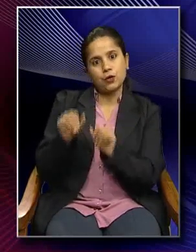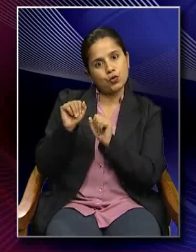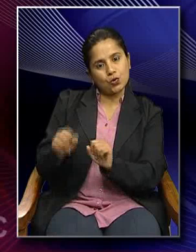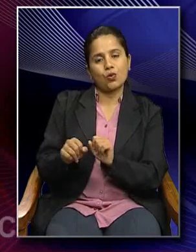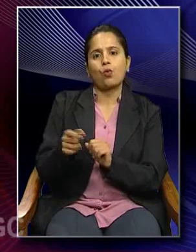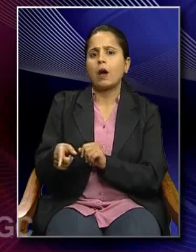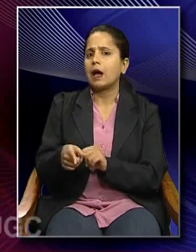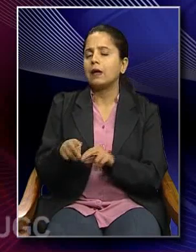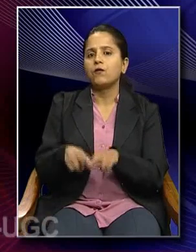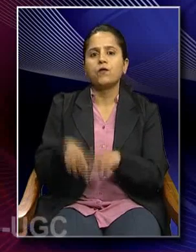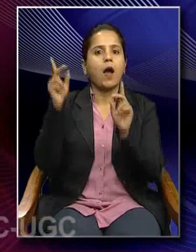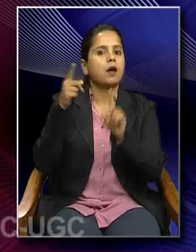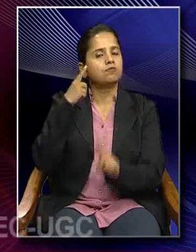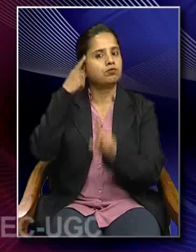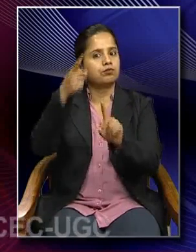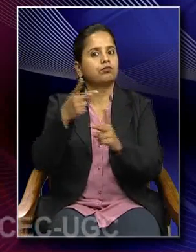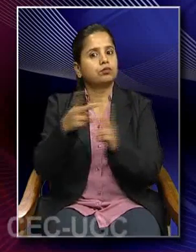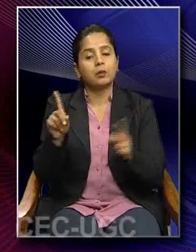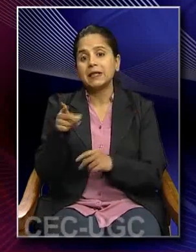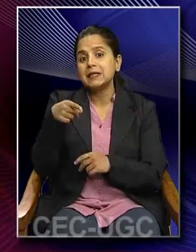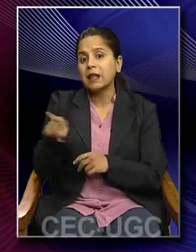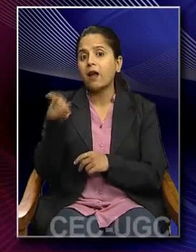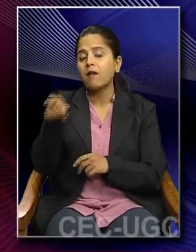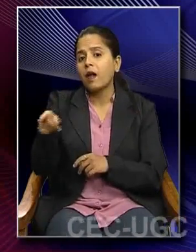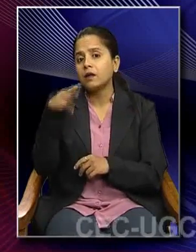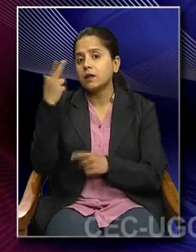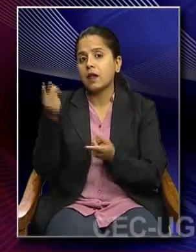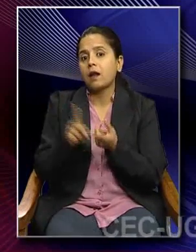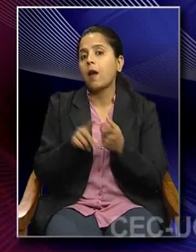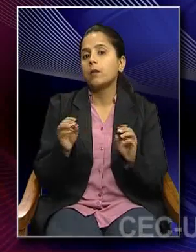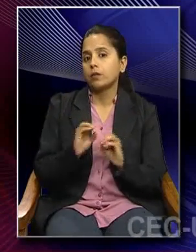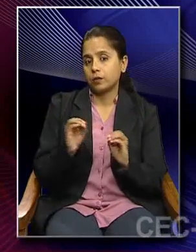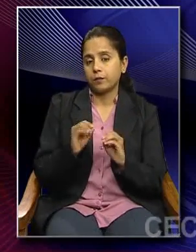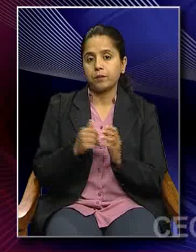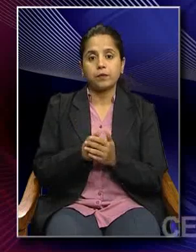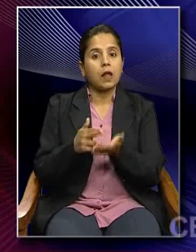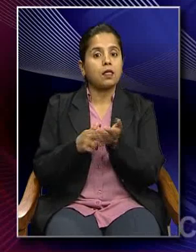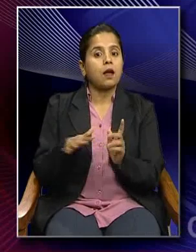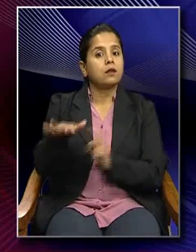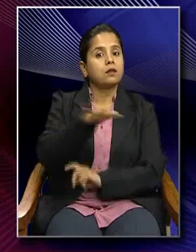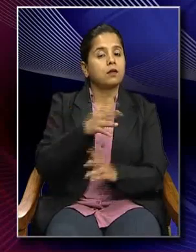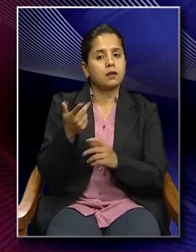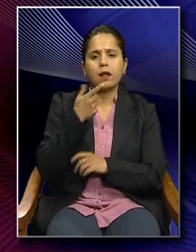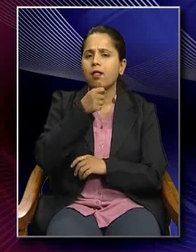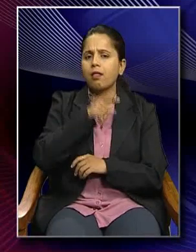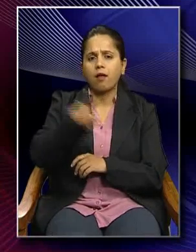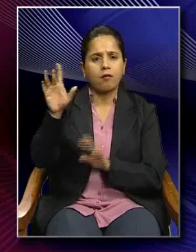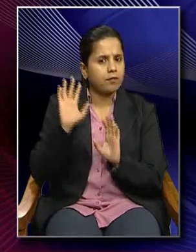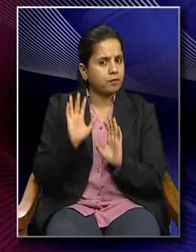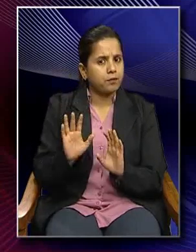the universe. But itself it is uncaused. It is again eternal